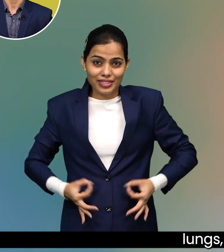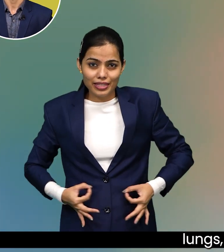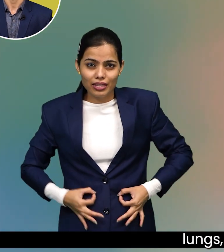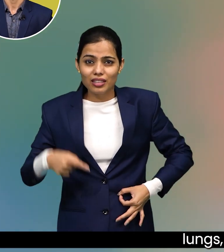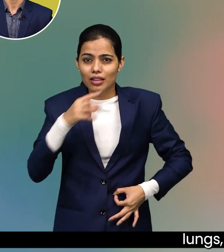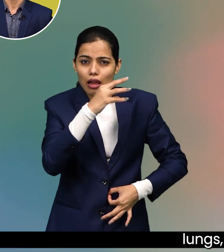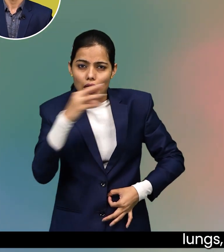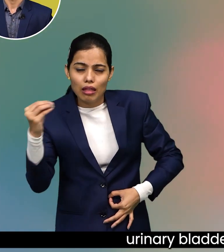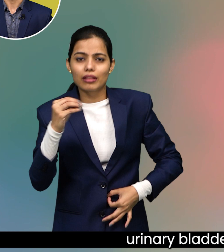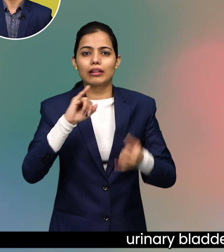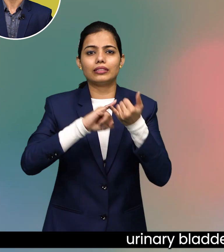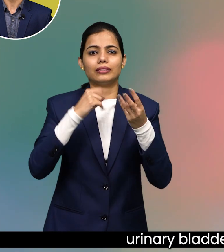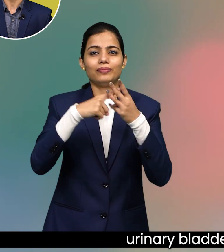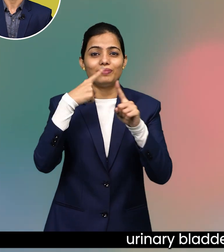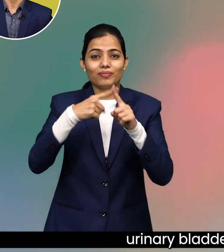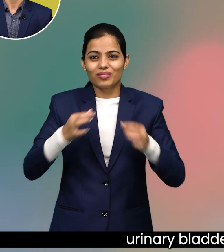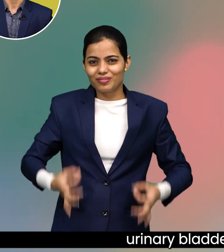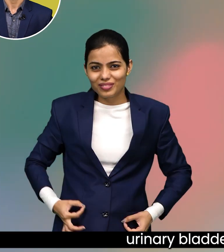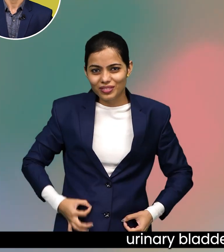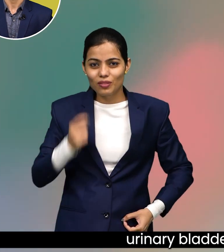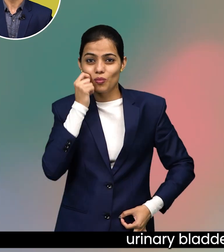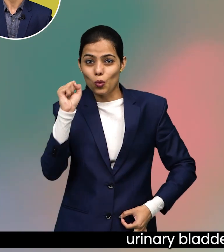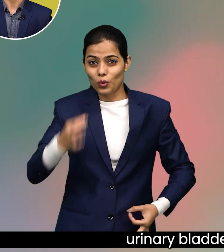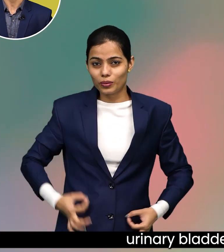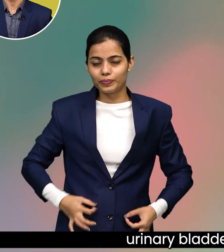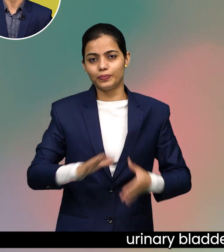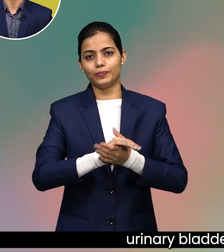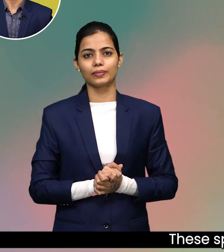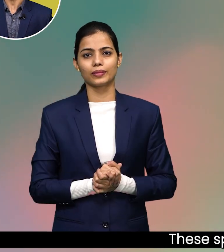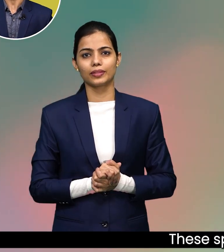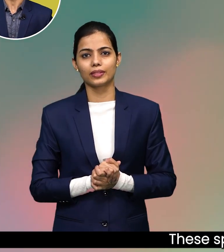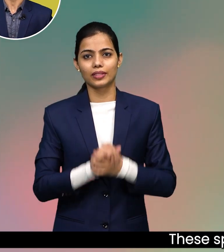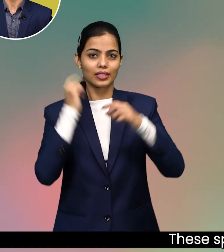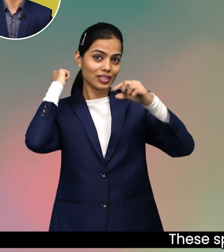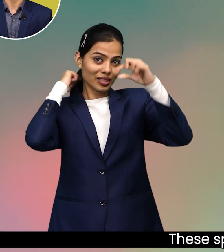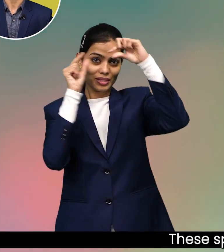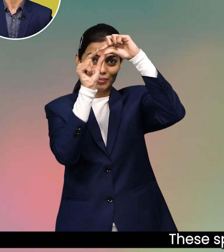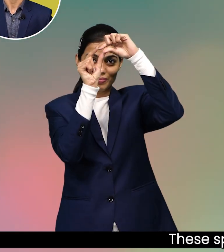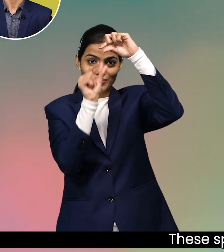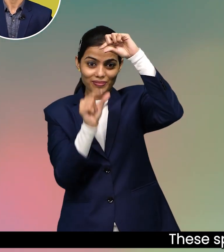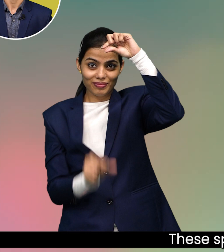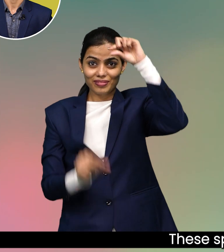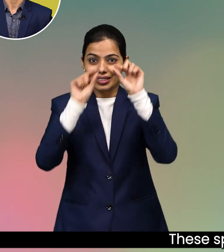stomach, urinary bladder, and sex glands. These spinal nerves